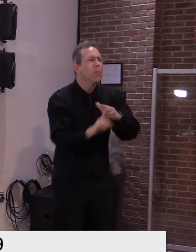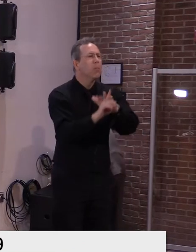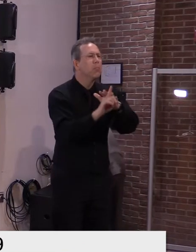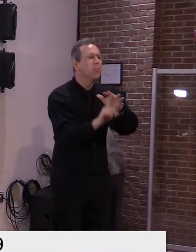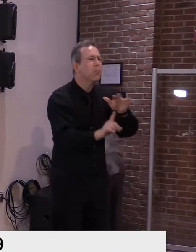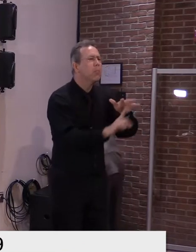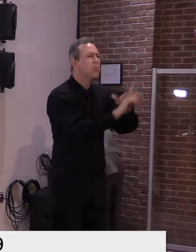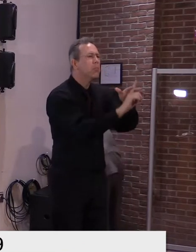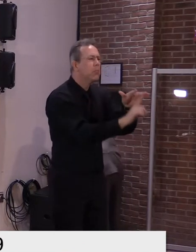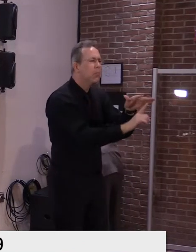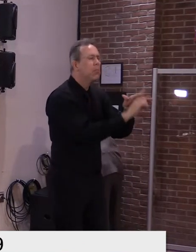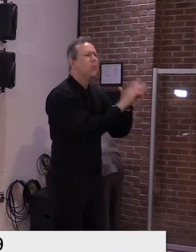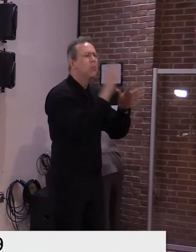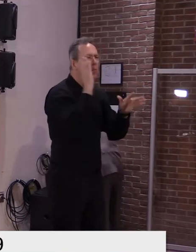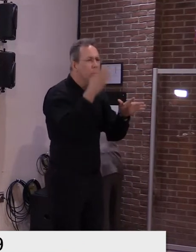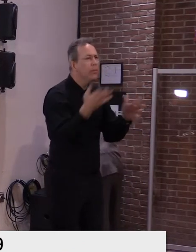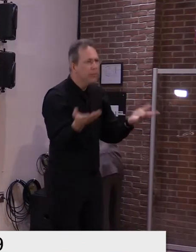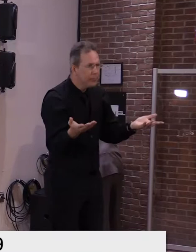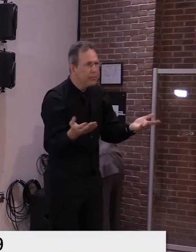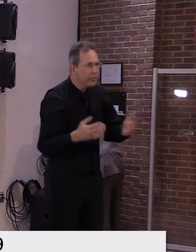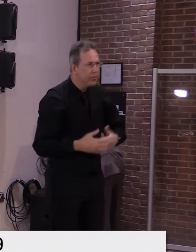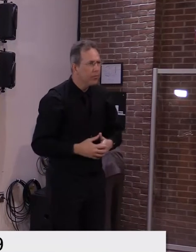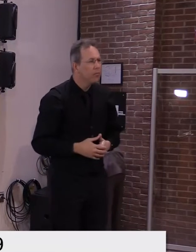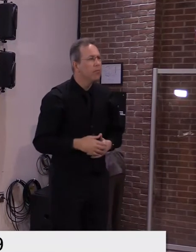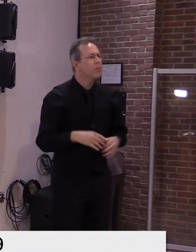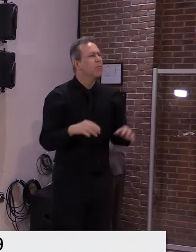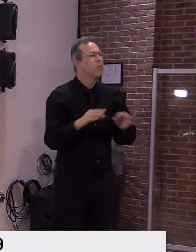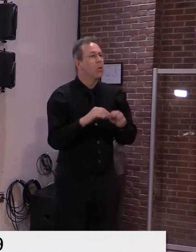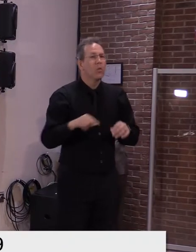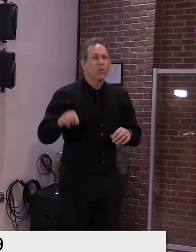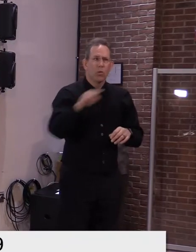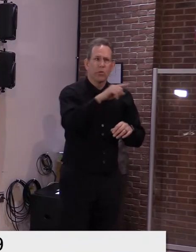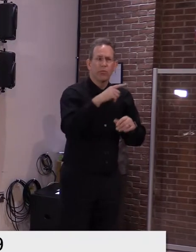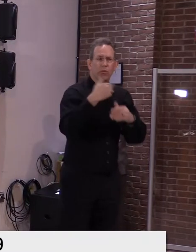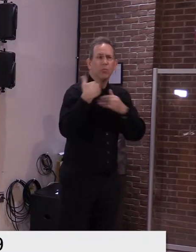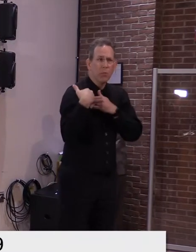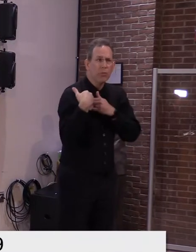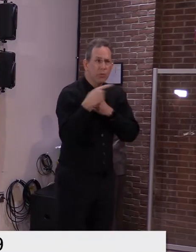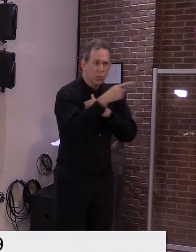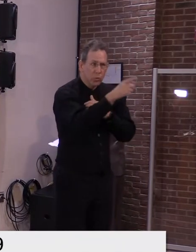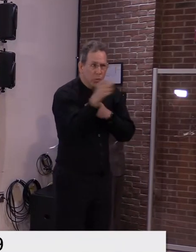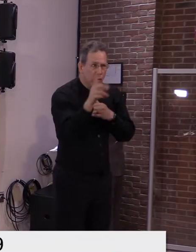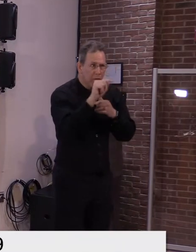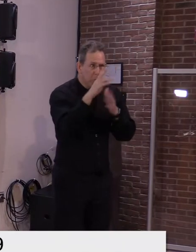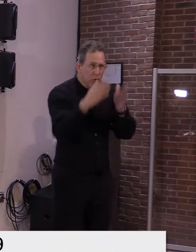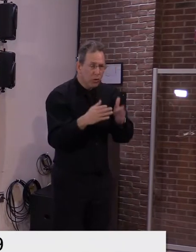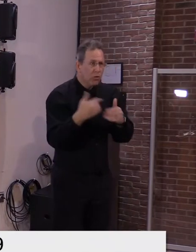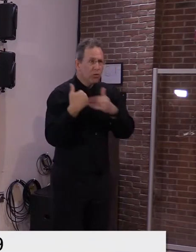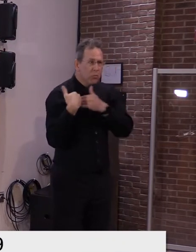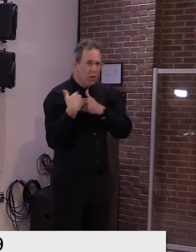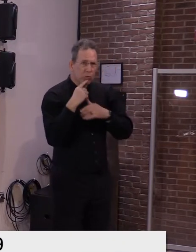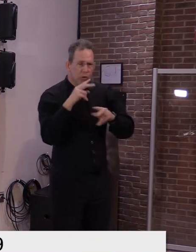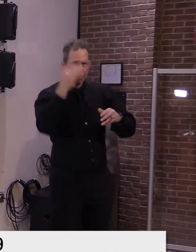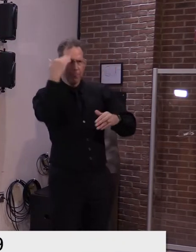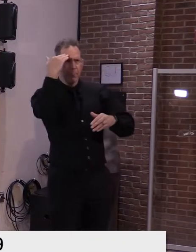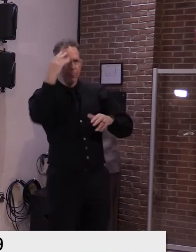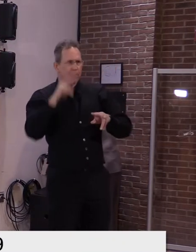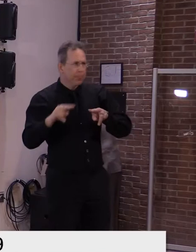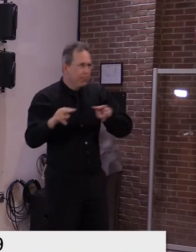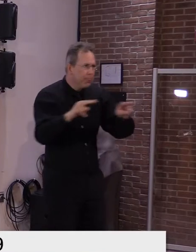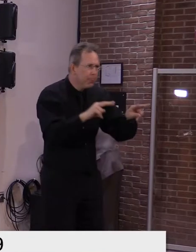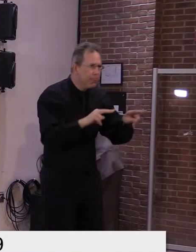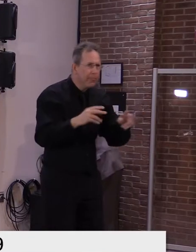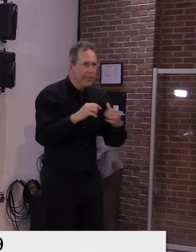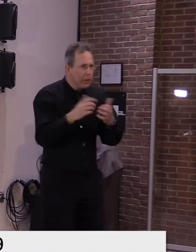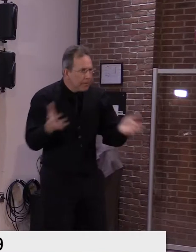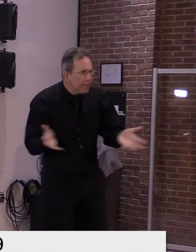all play a role in that progress, which means we need to get you vaccinated just as soon as we can and when you're